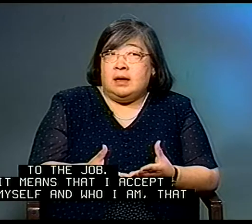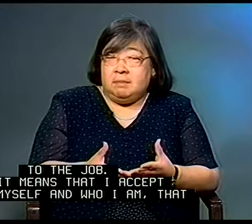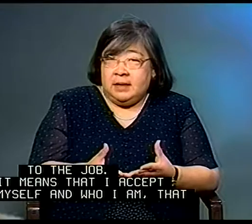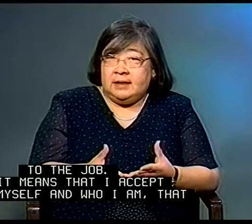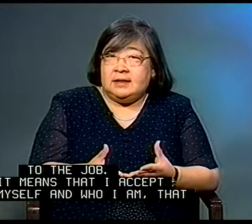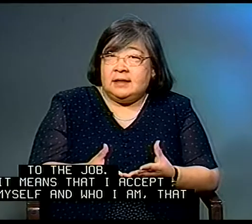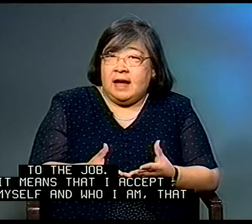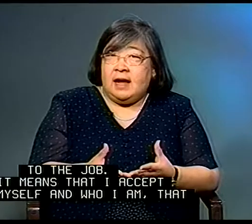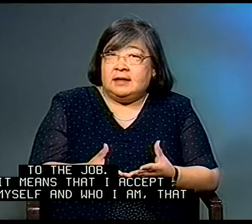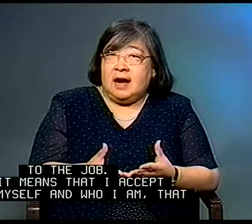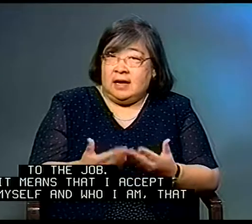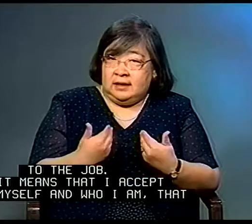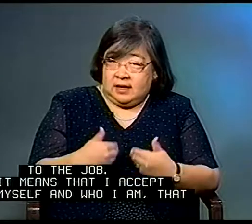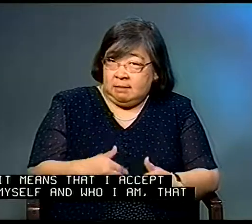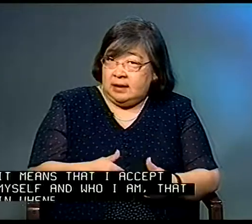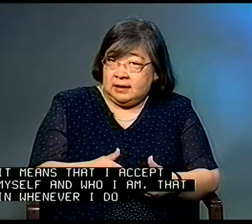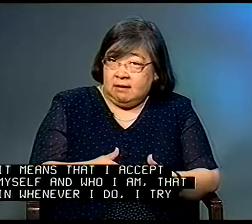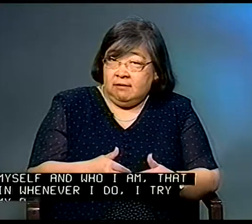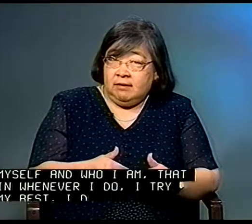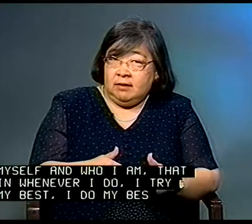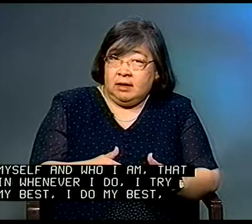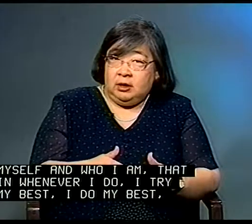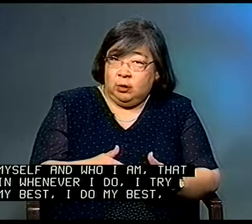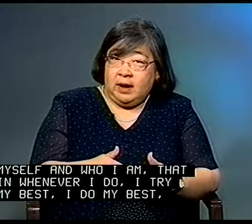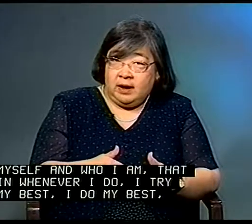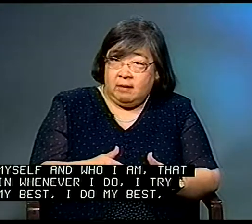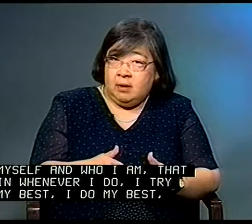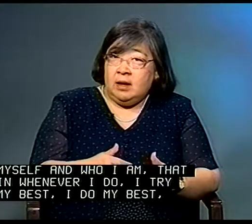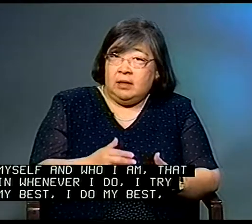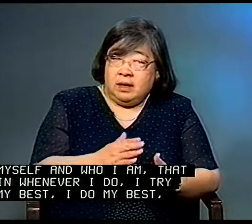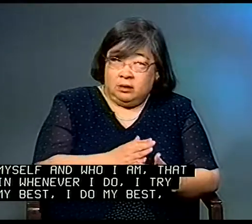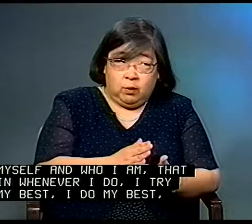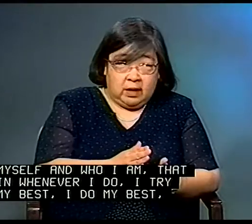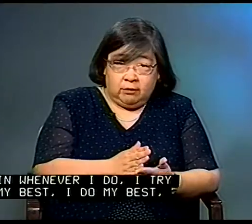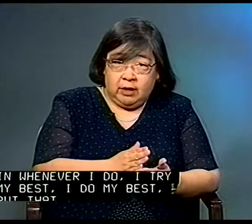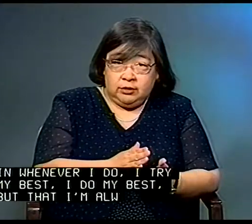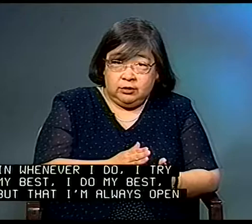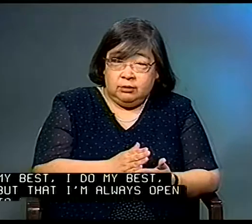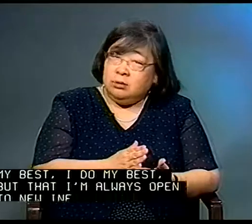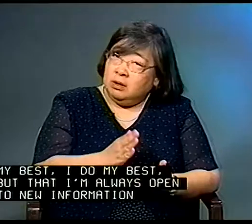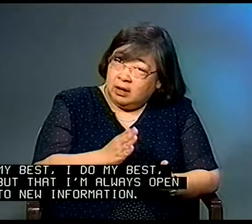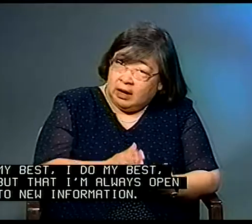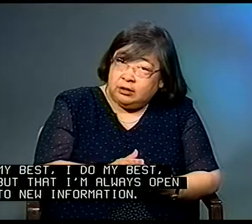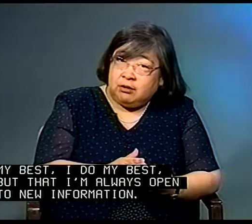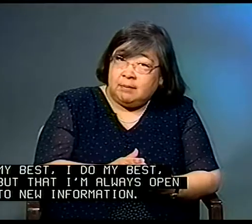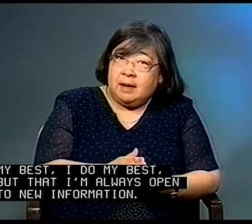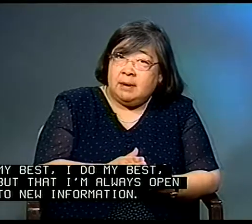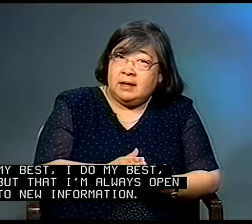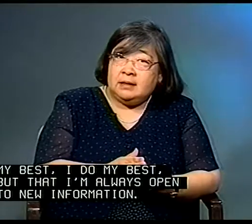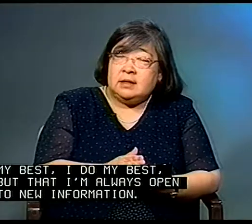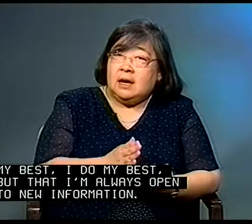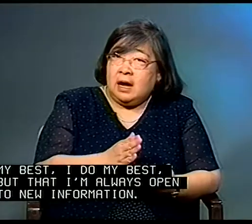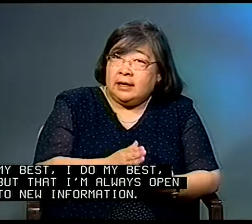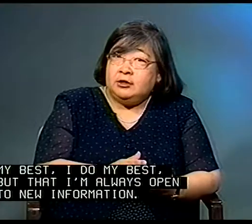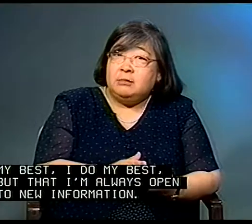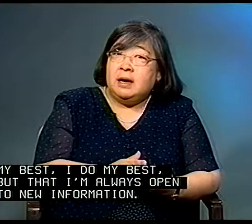It means that I accept myself in who I am, that in whatever I do, I try my best, I do my